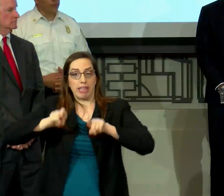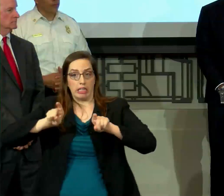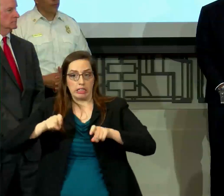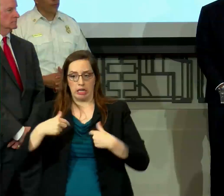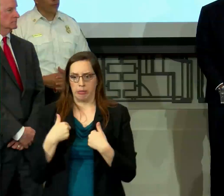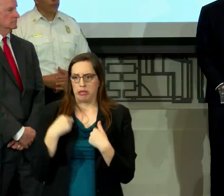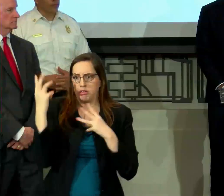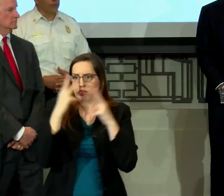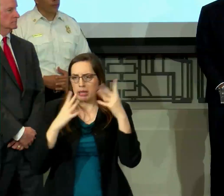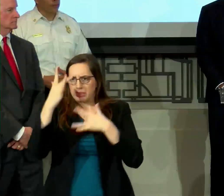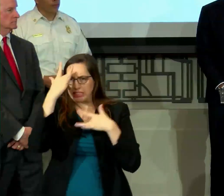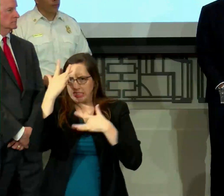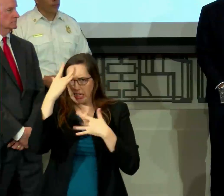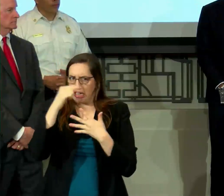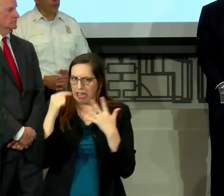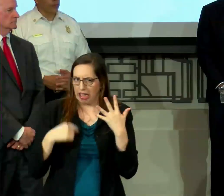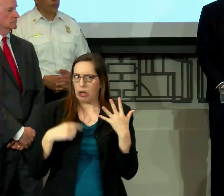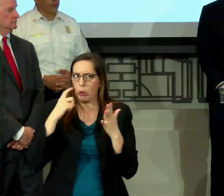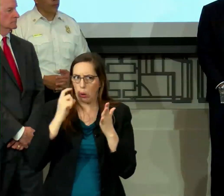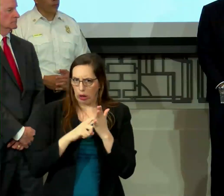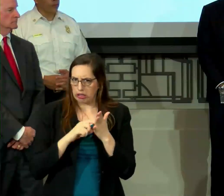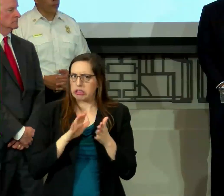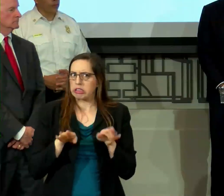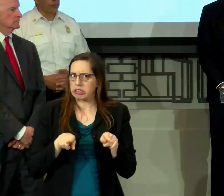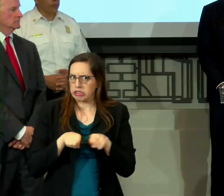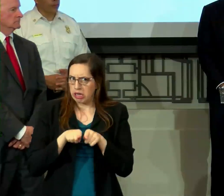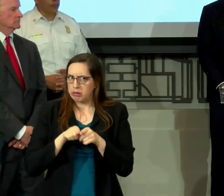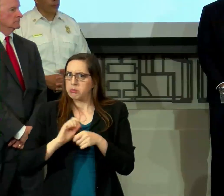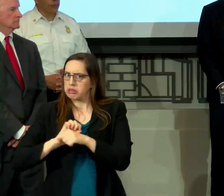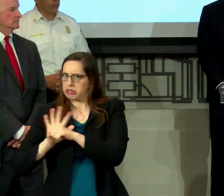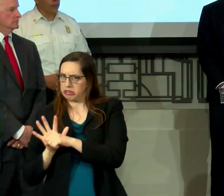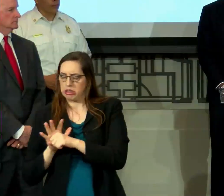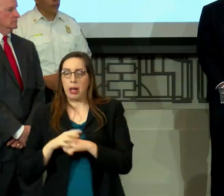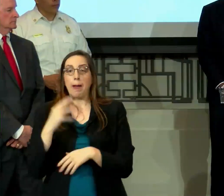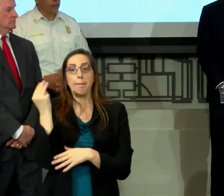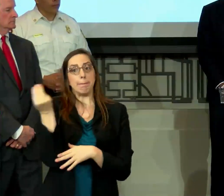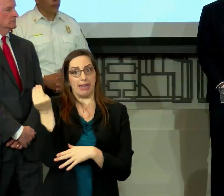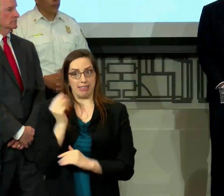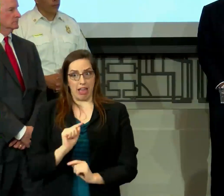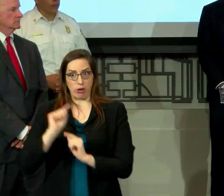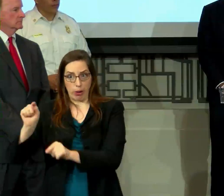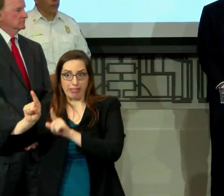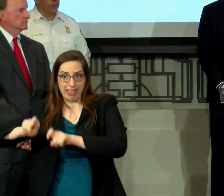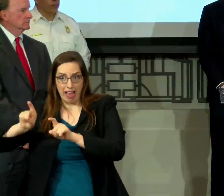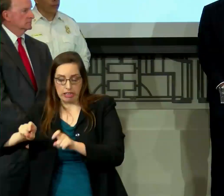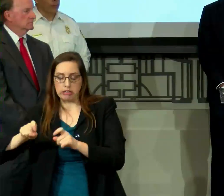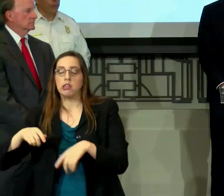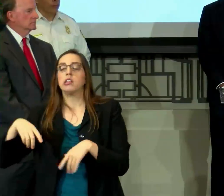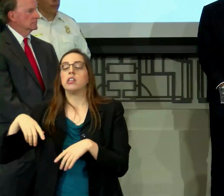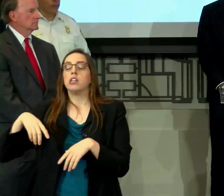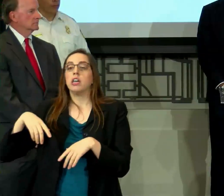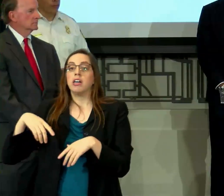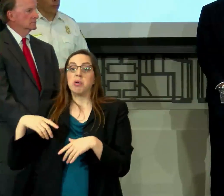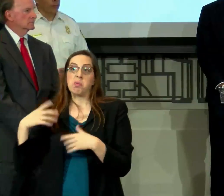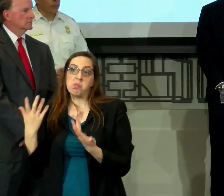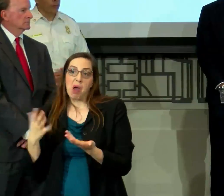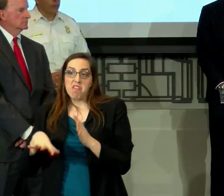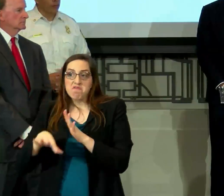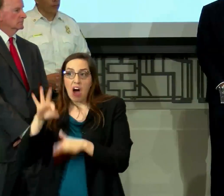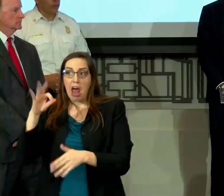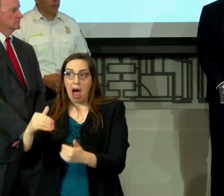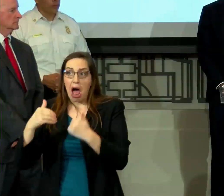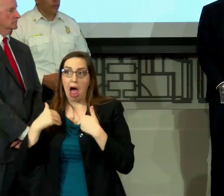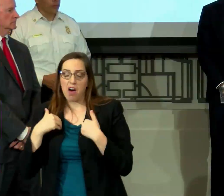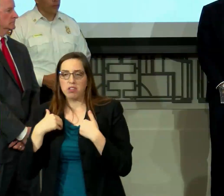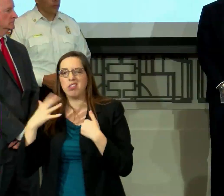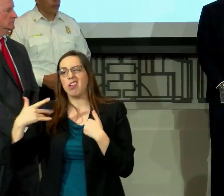I'm worried and I've got some symptoms, and I get tested on Monday, I may not receive the answer to that test result until, say, Thursday, 4